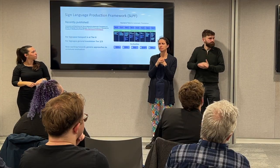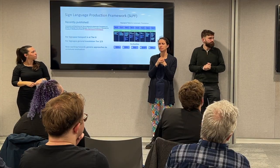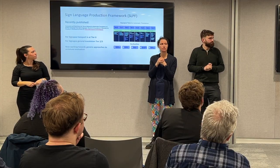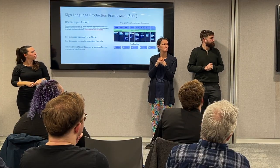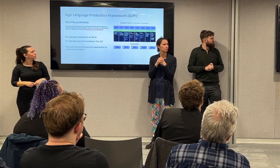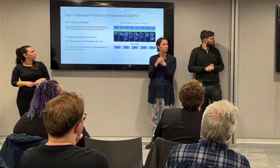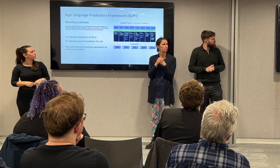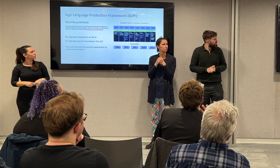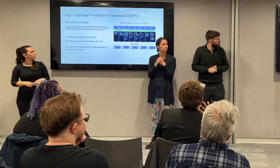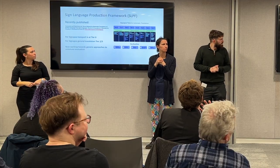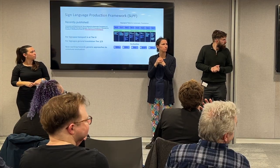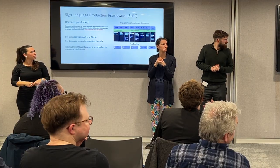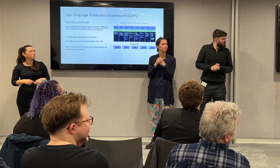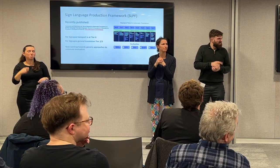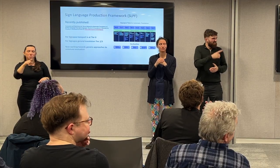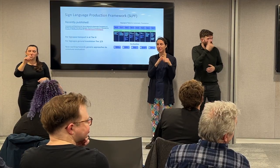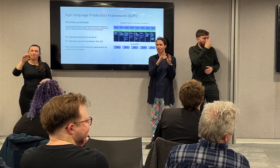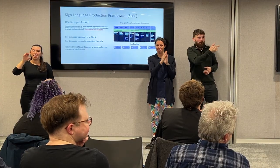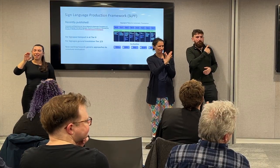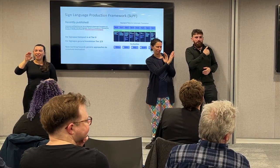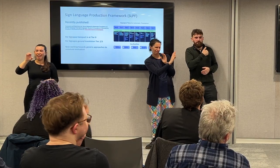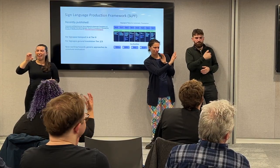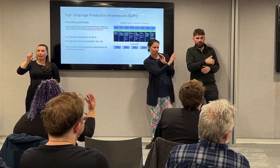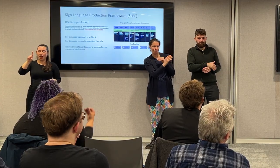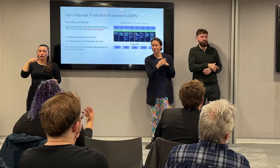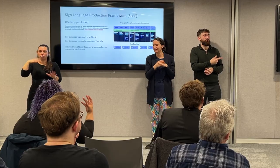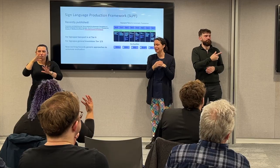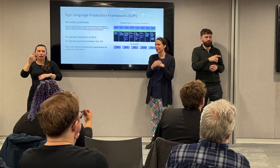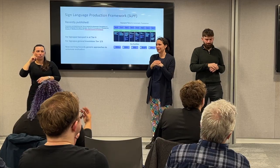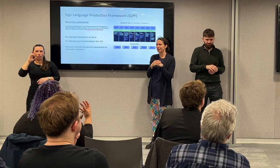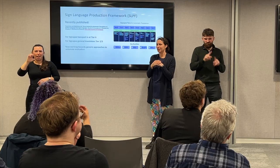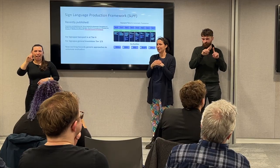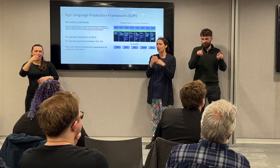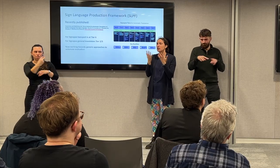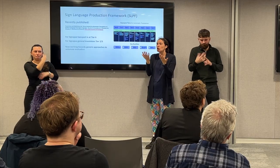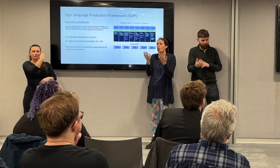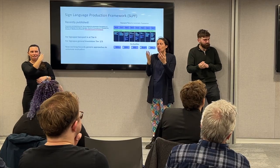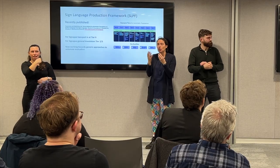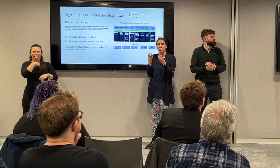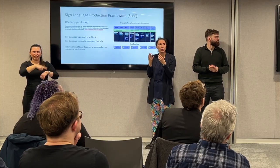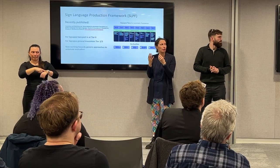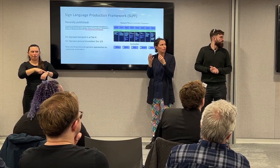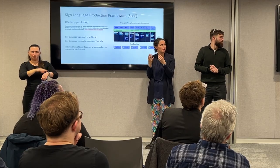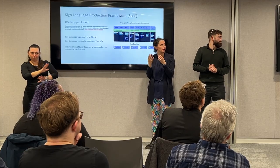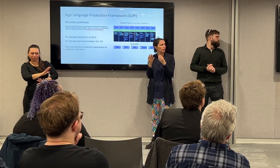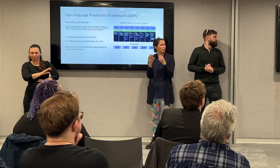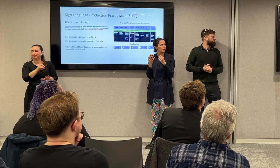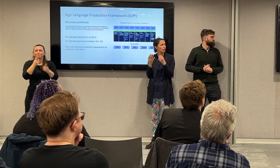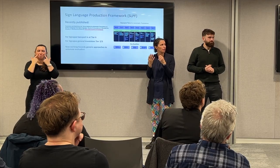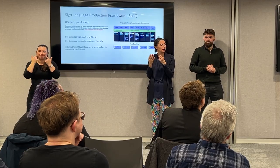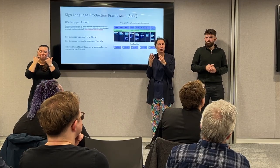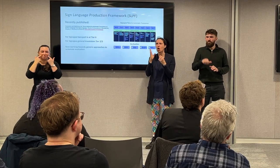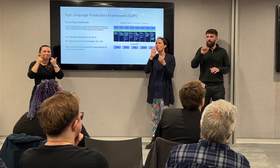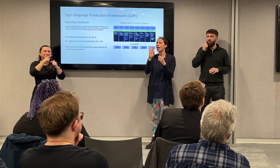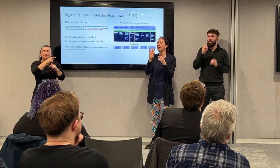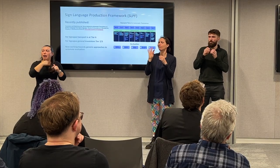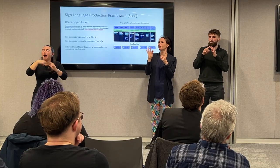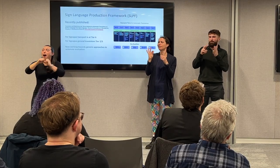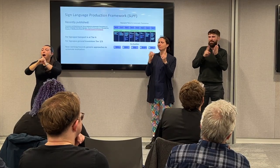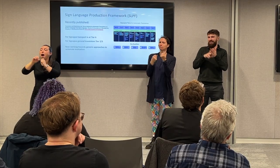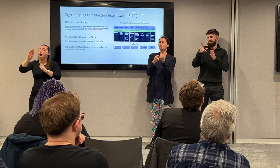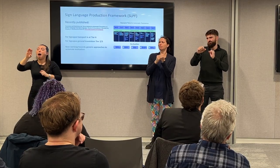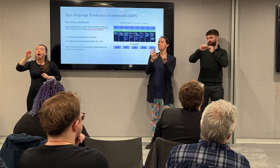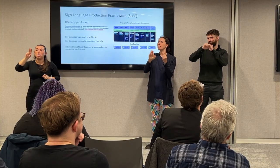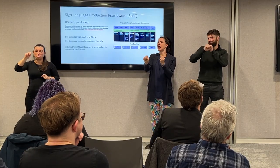I thought that he was like kiboshing me. So, and for things like, so I'll just give Ben a bit of a plug for later on. So when